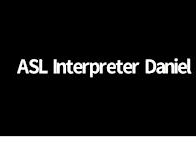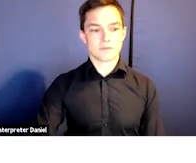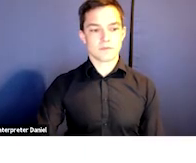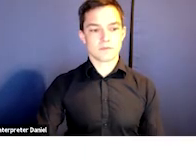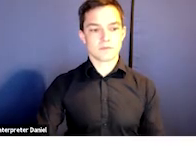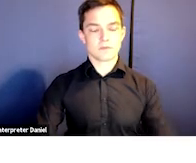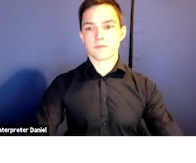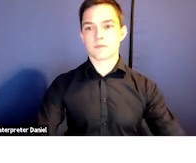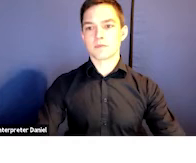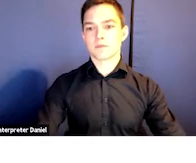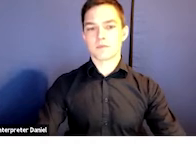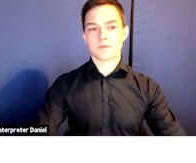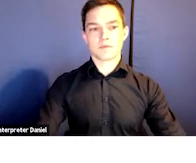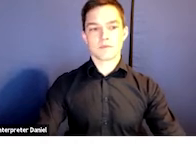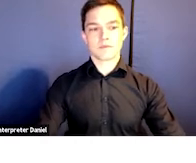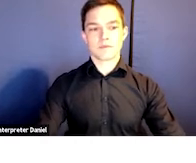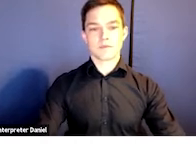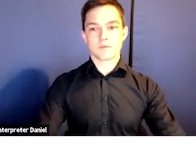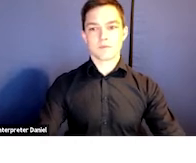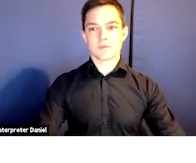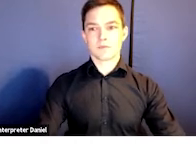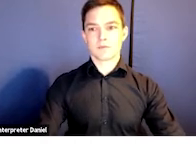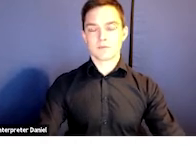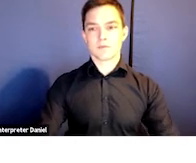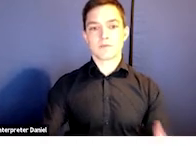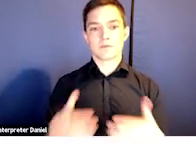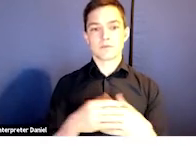Okay, thank you, Cole.